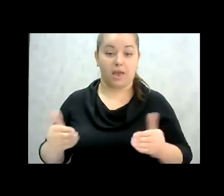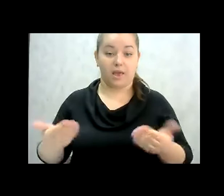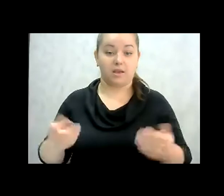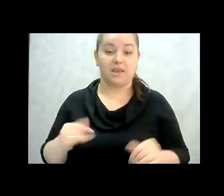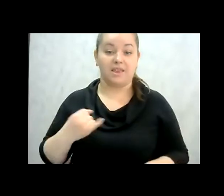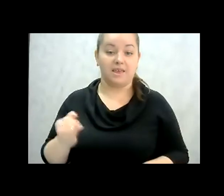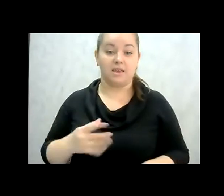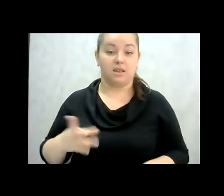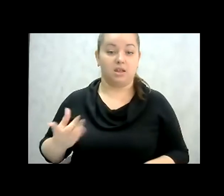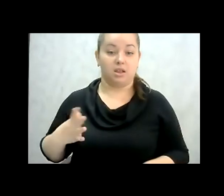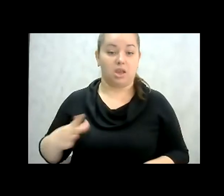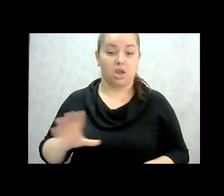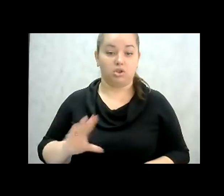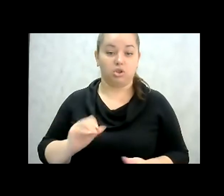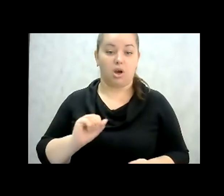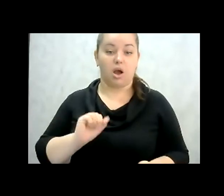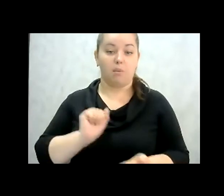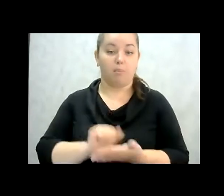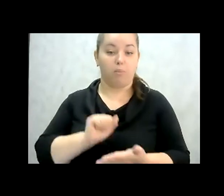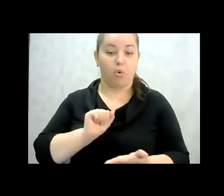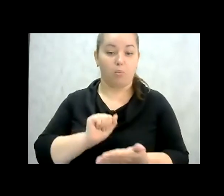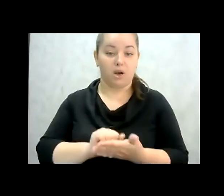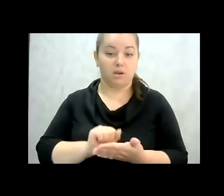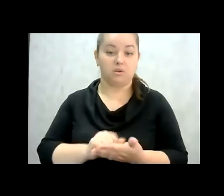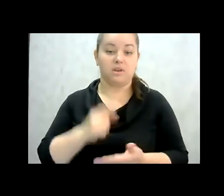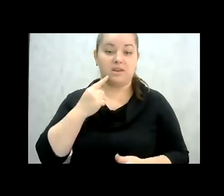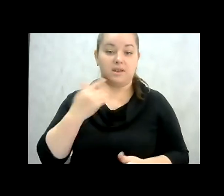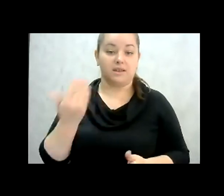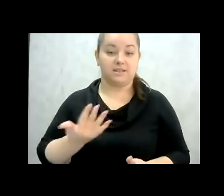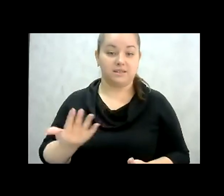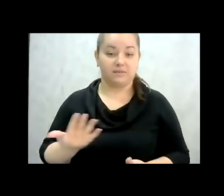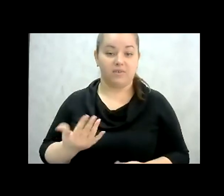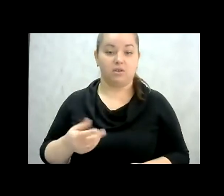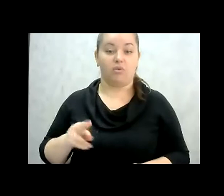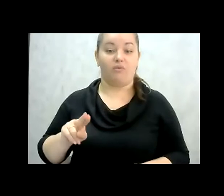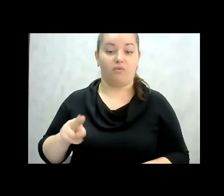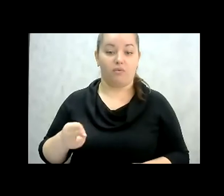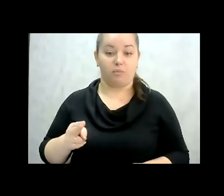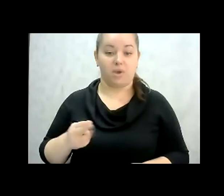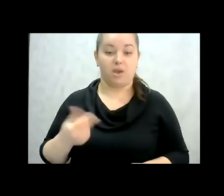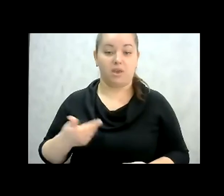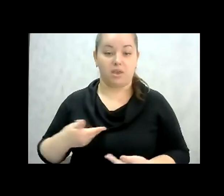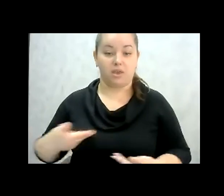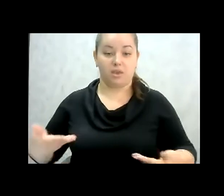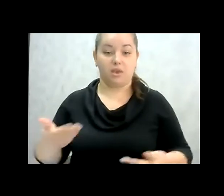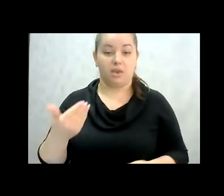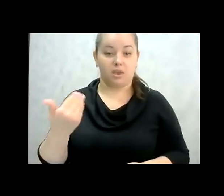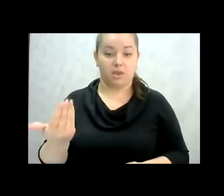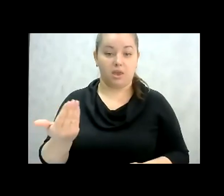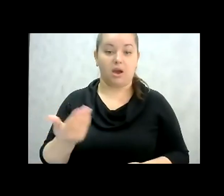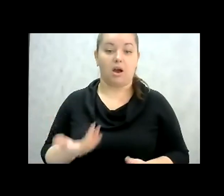recommendations on my screen so that you can see the issues that the team has